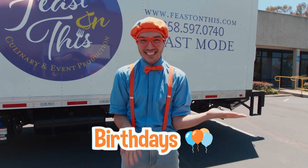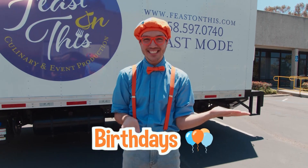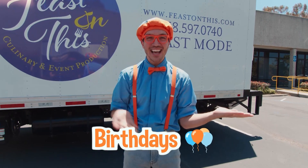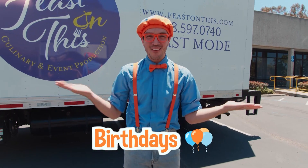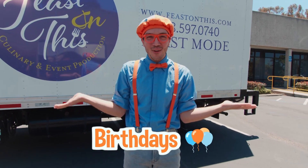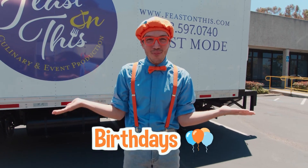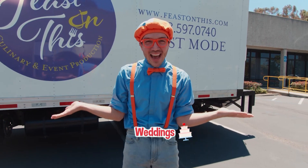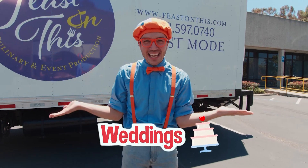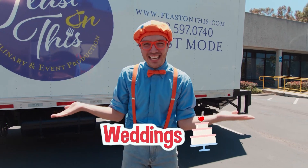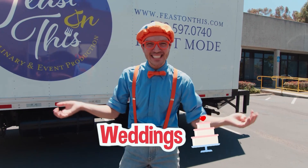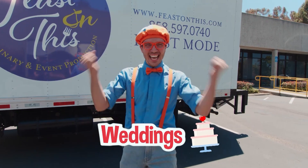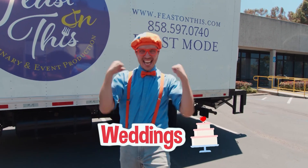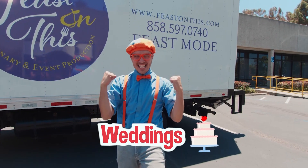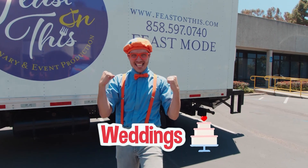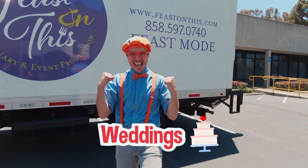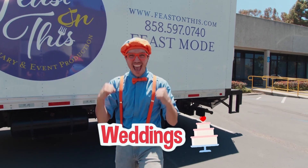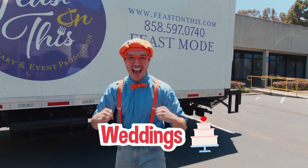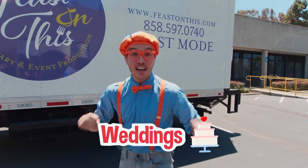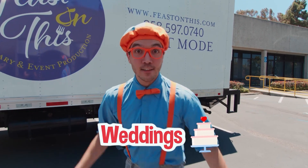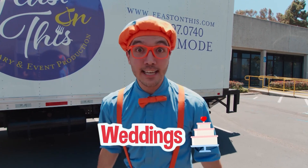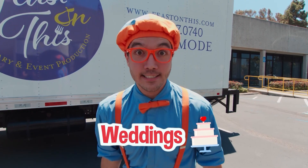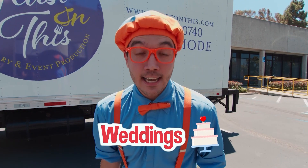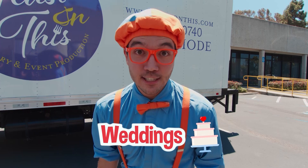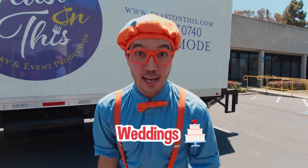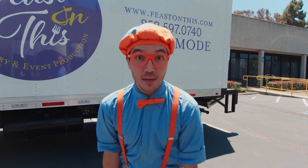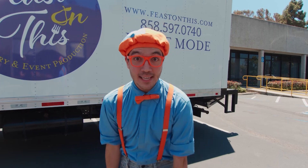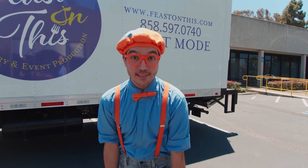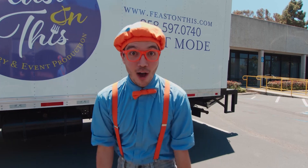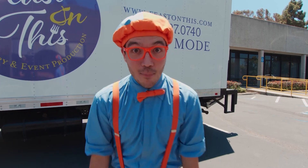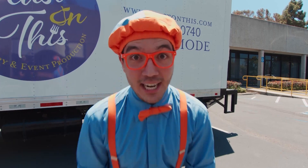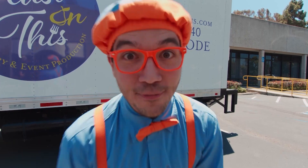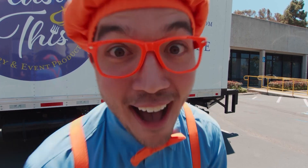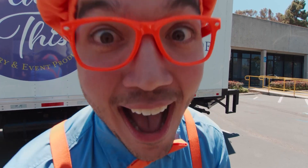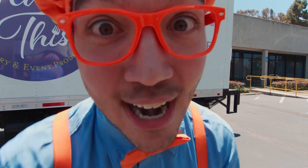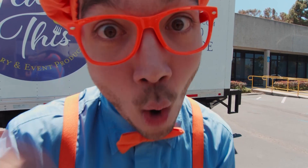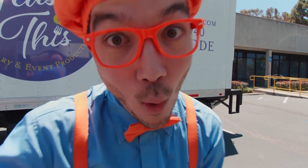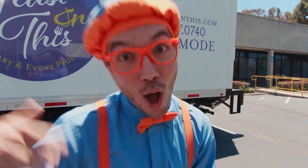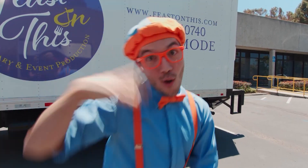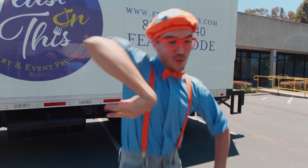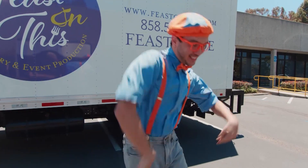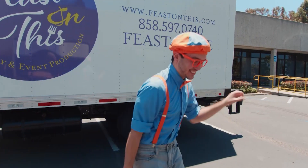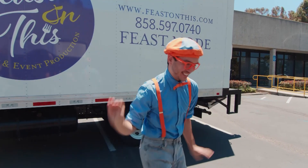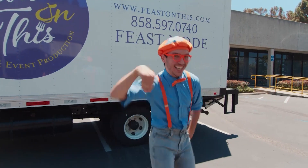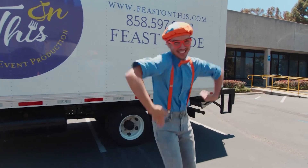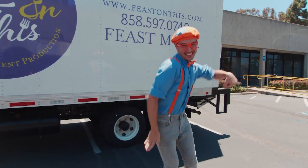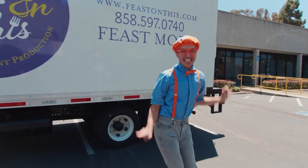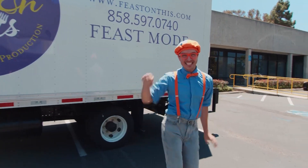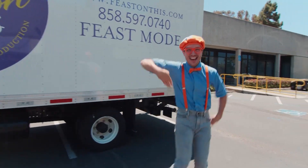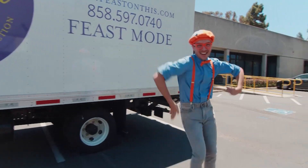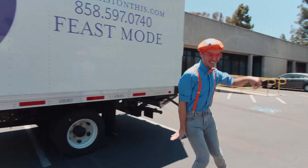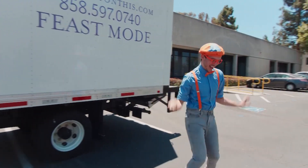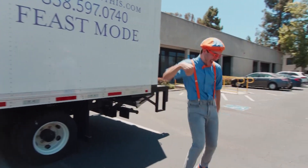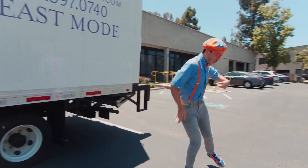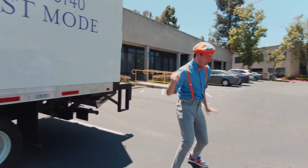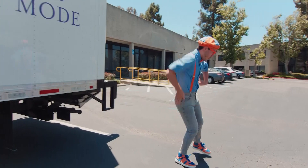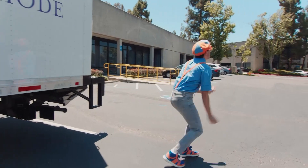or weddings! Yeah! This is gonna be so much fun! Let's